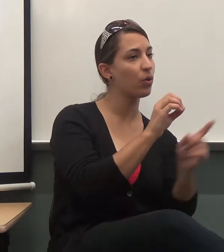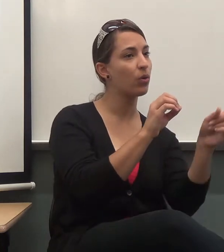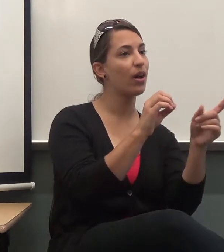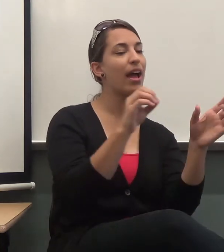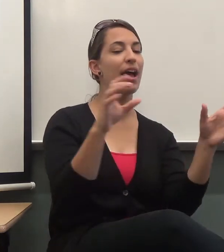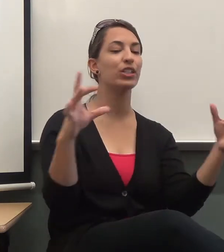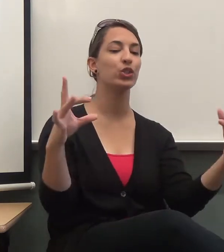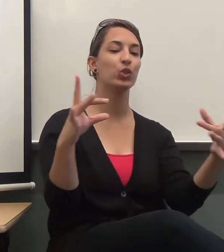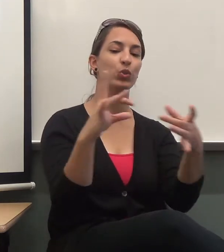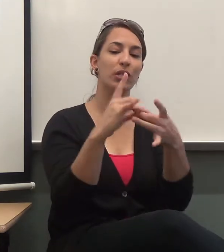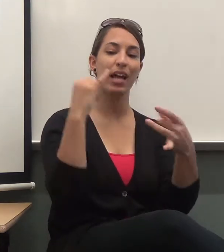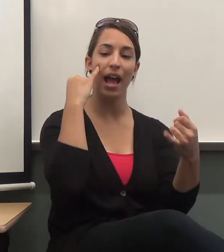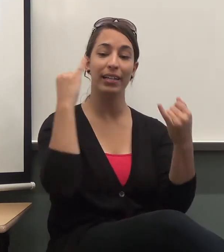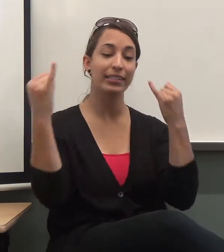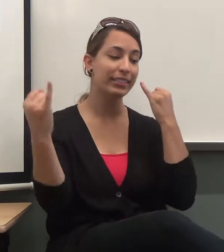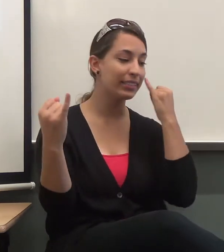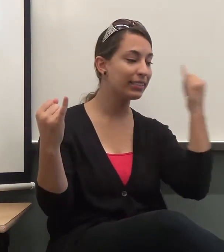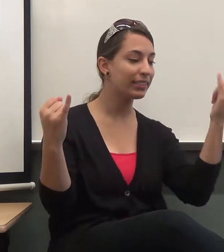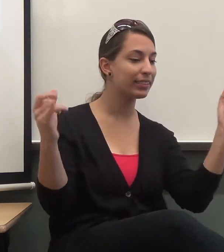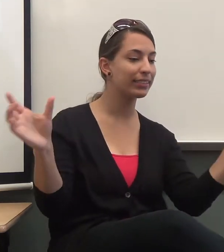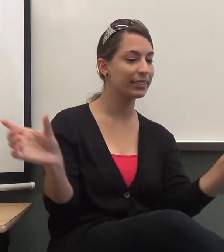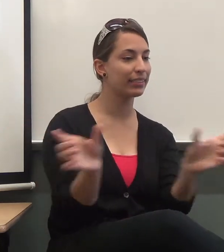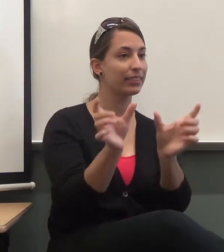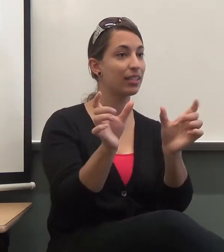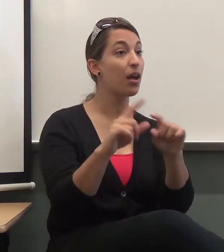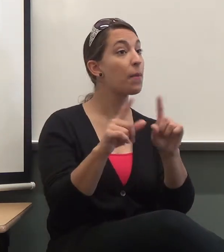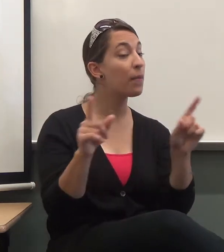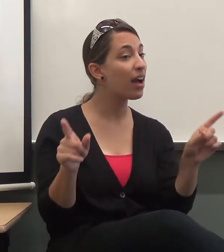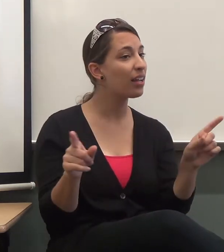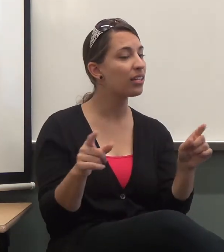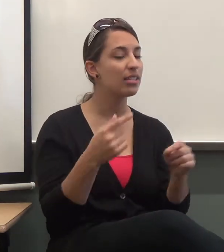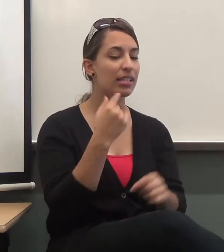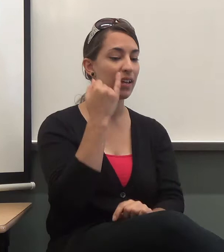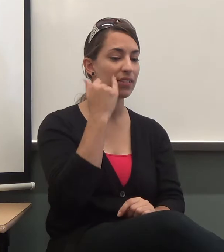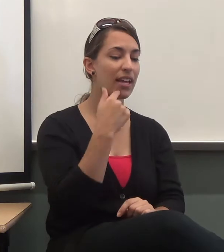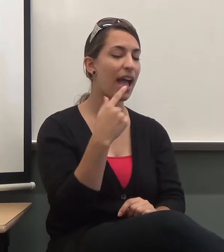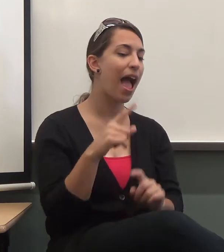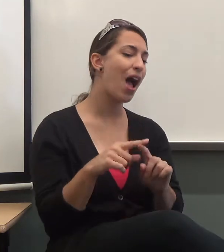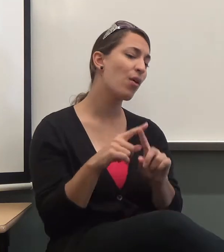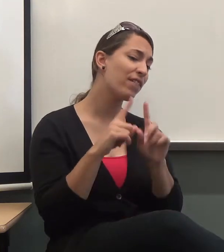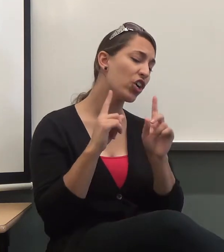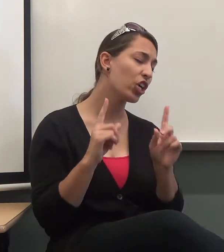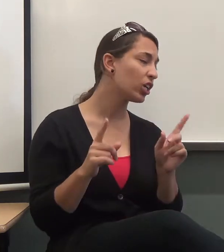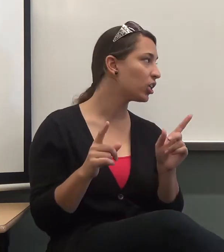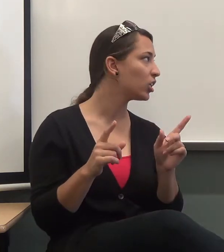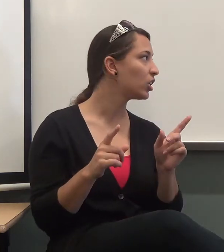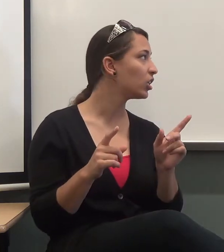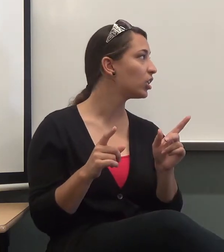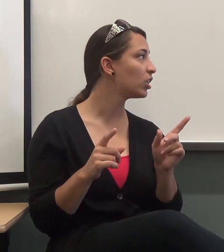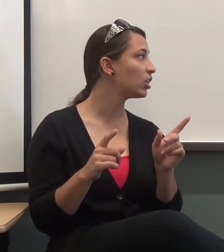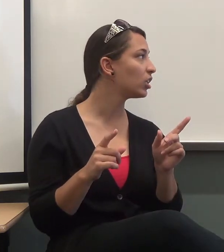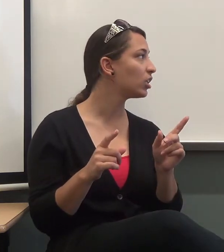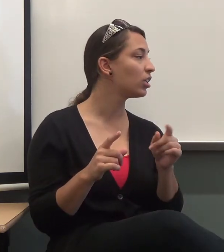idea, but it makes one, It stands by itself. this one becomes dependent on the first.